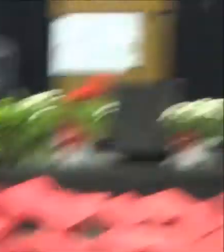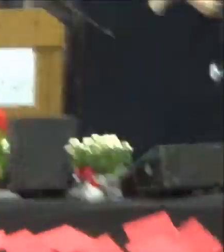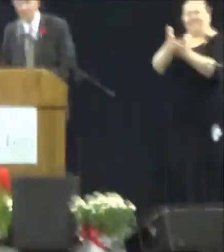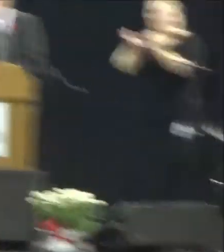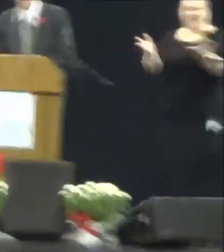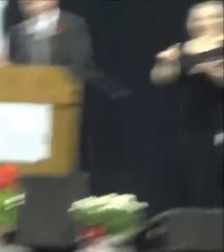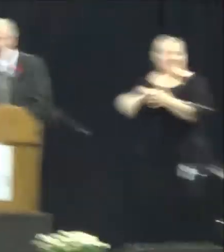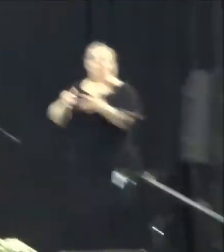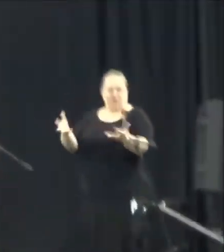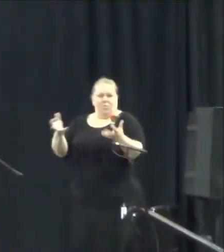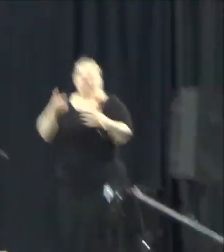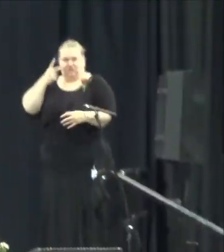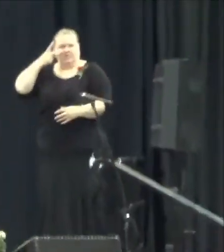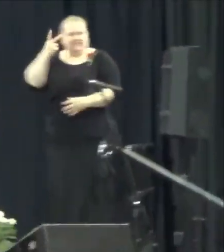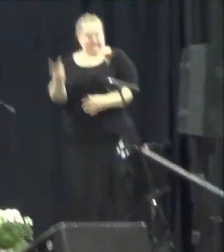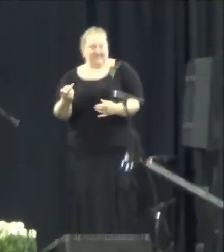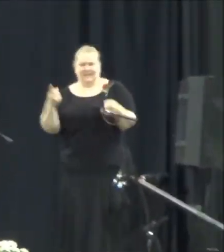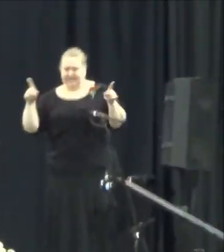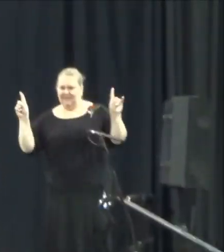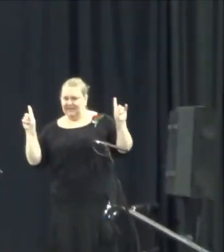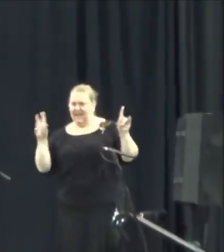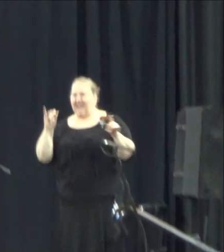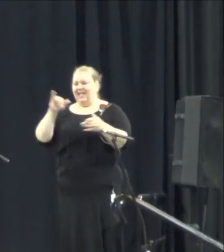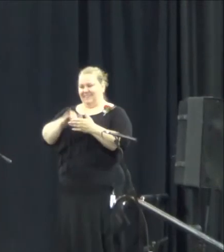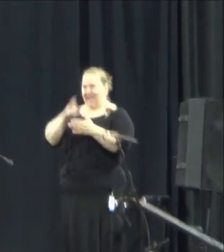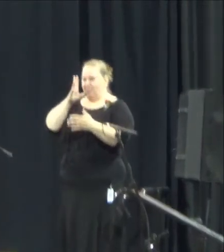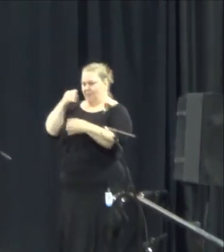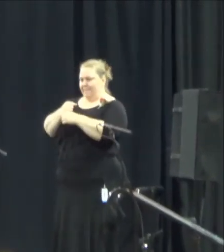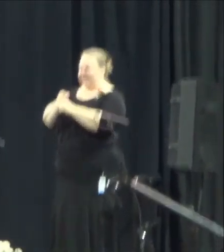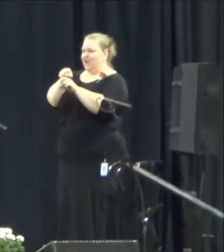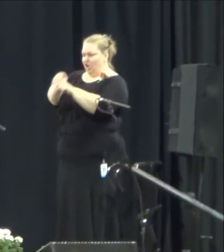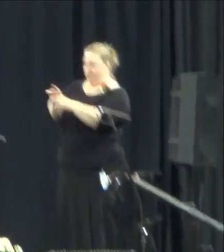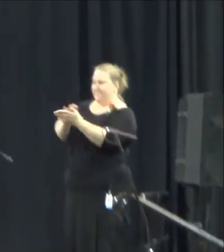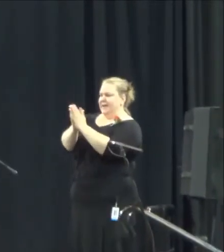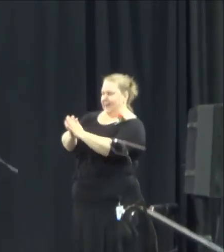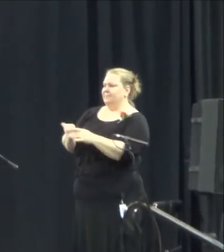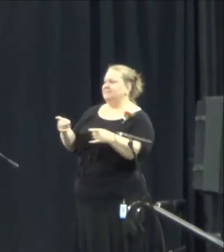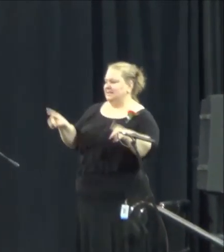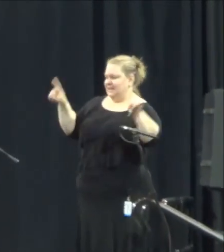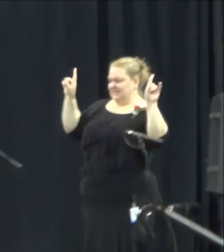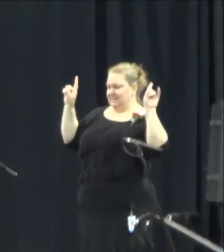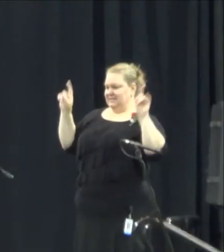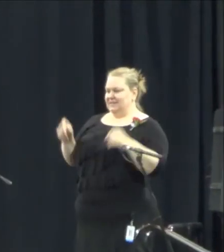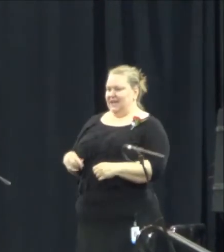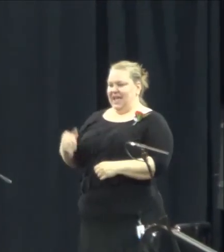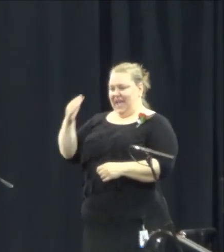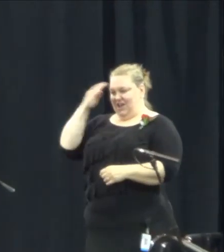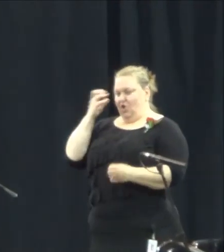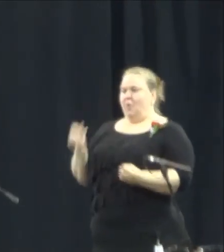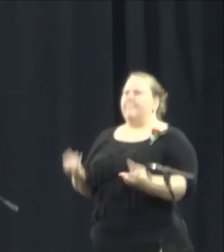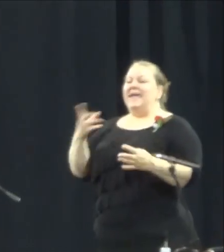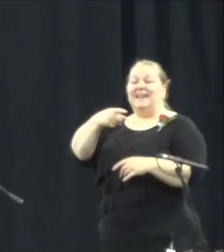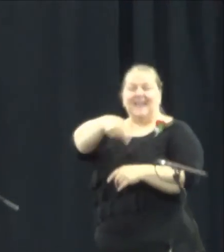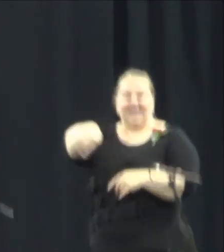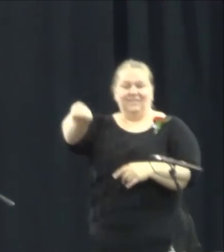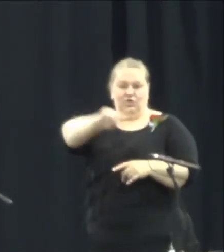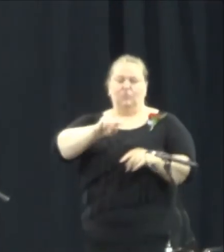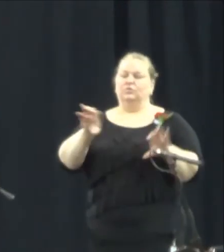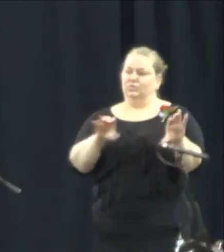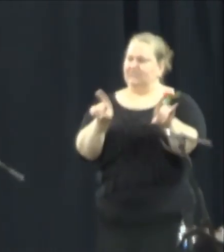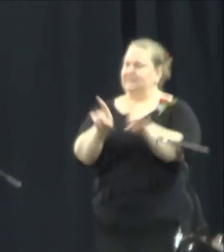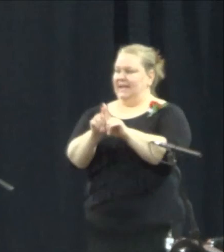that we like to see, and that's the kind of thing that will make her a success, I know. And many of you fall into that